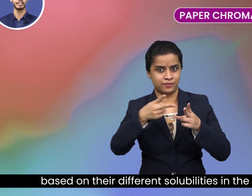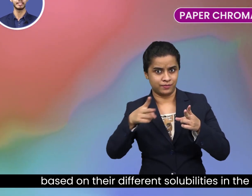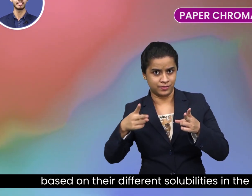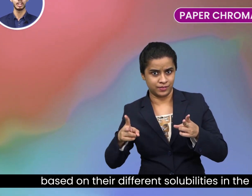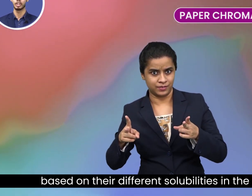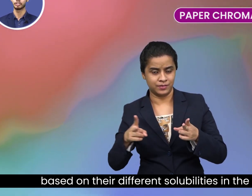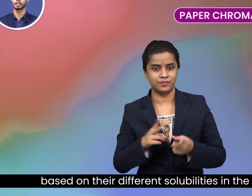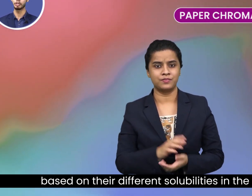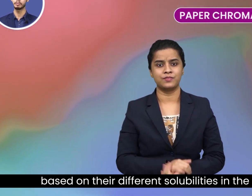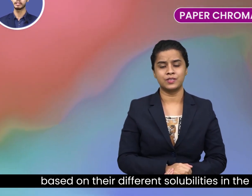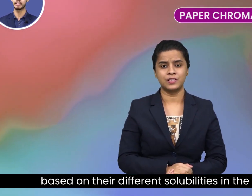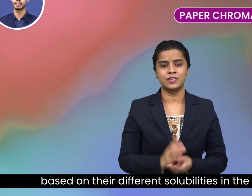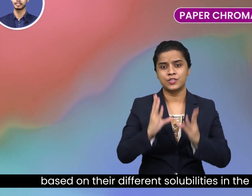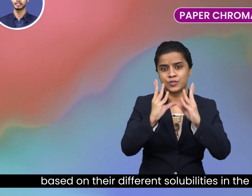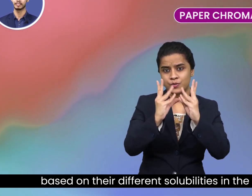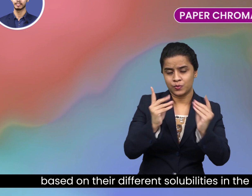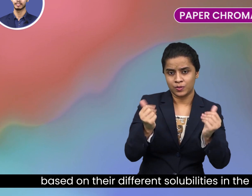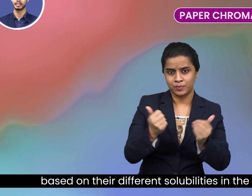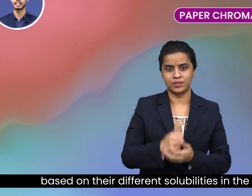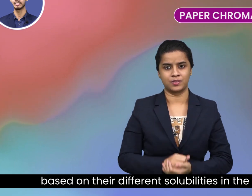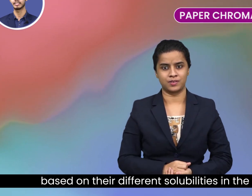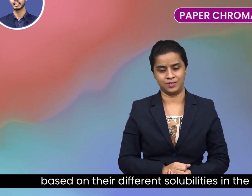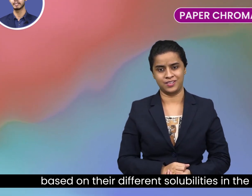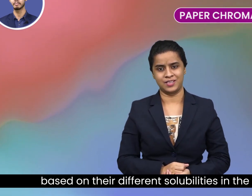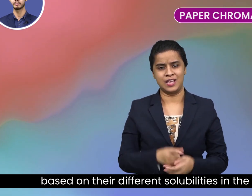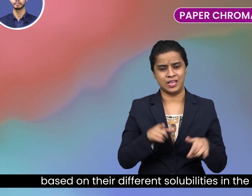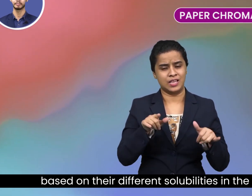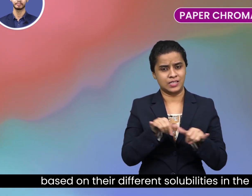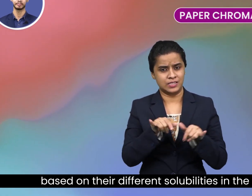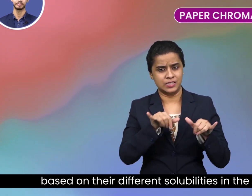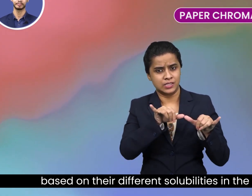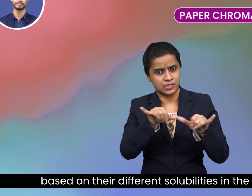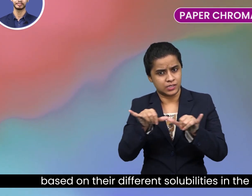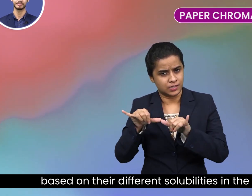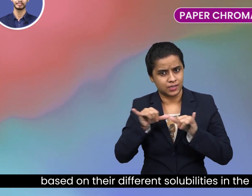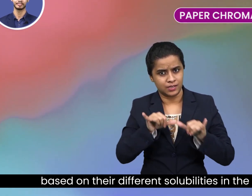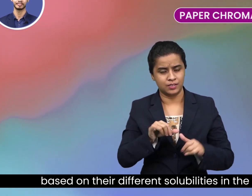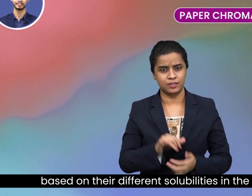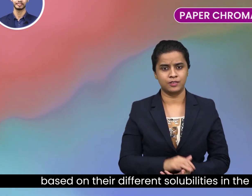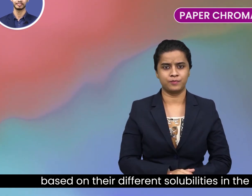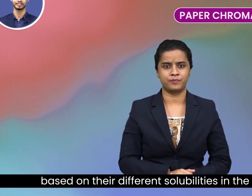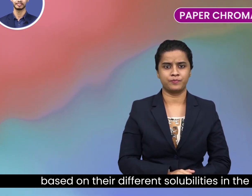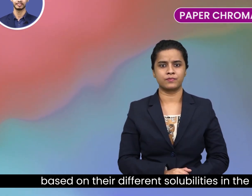on their solubilities in the same